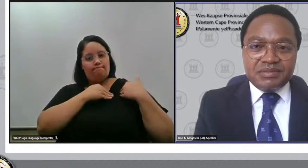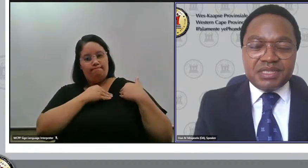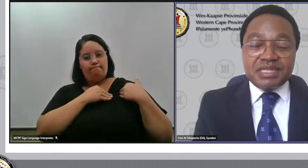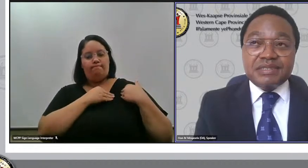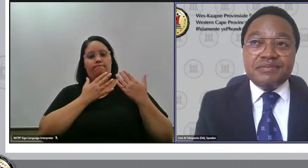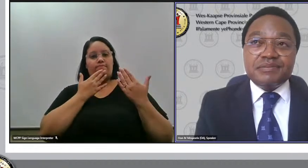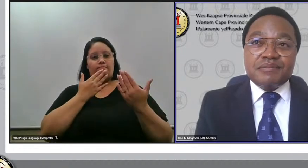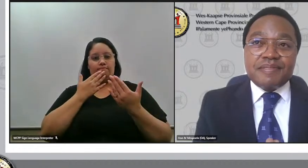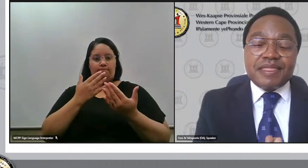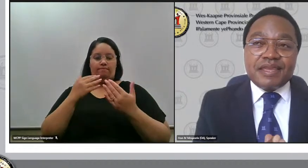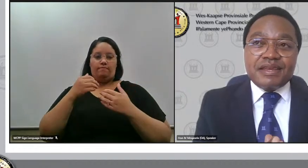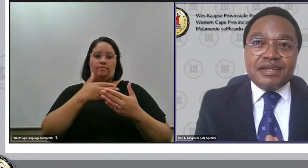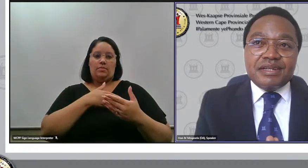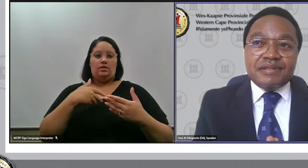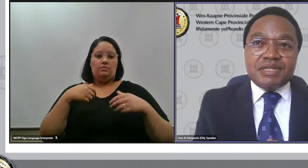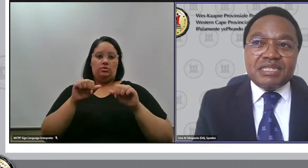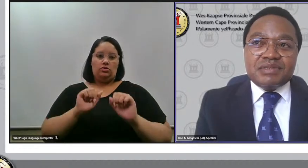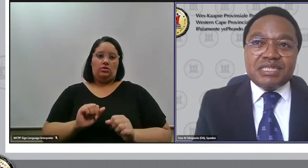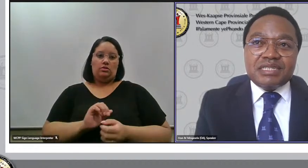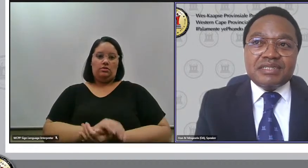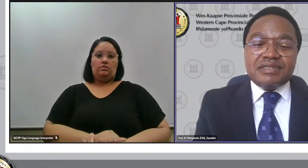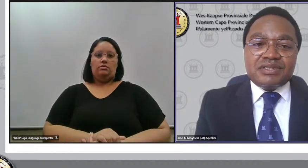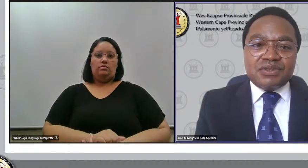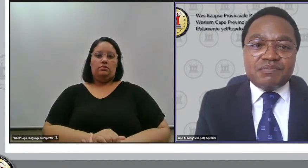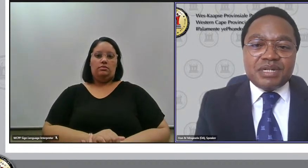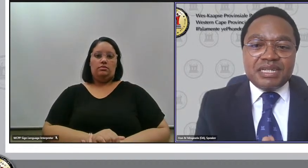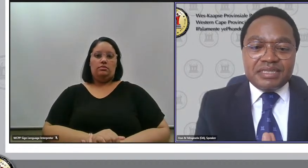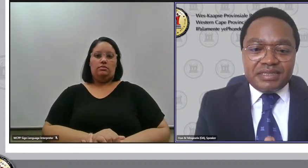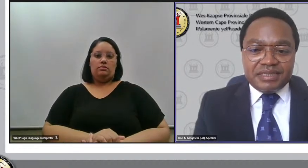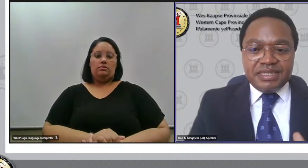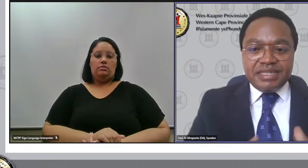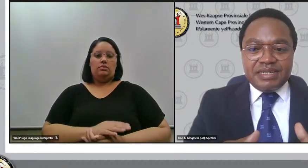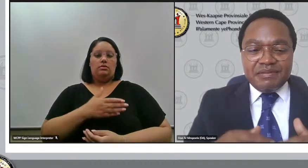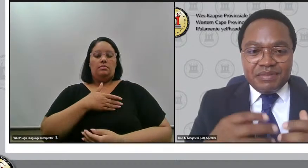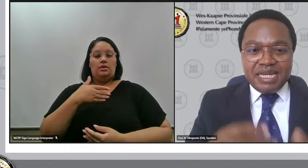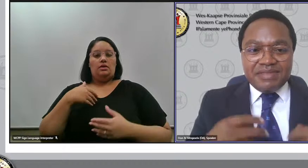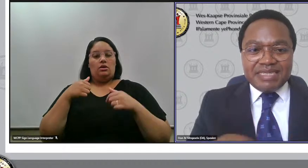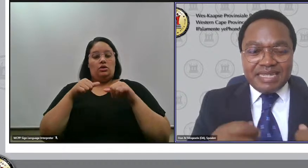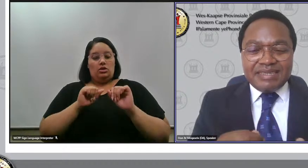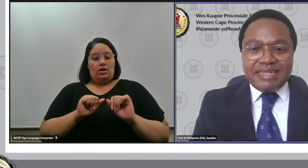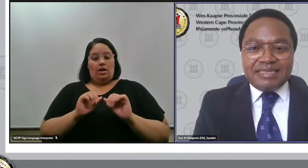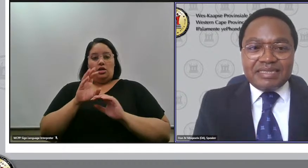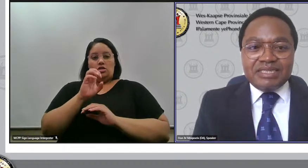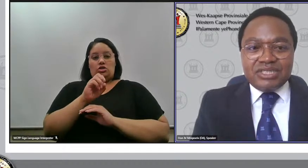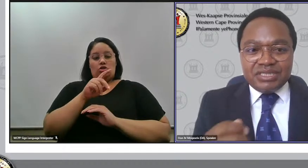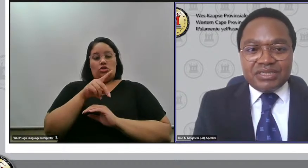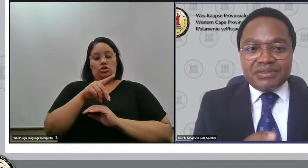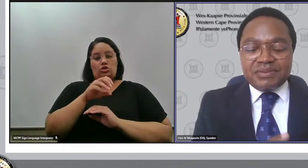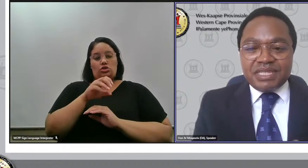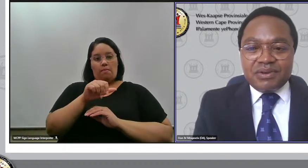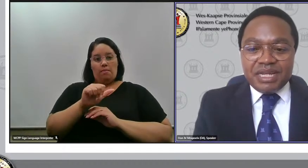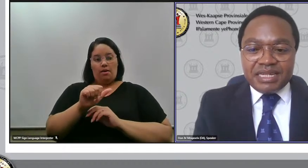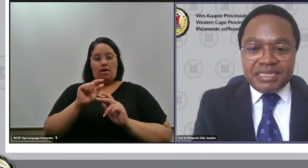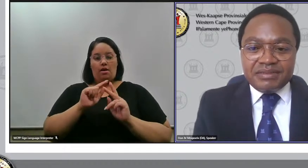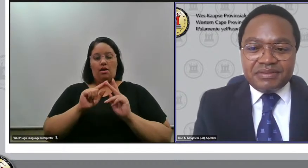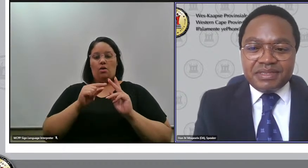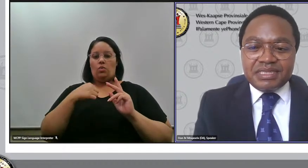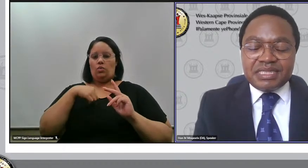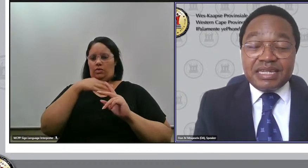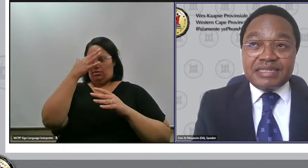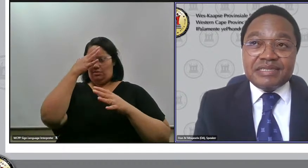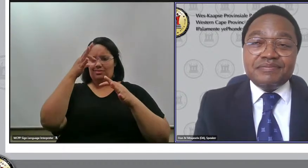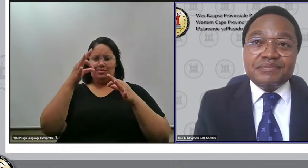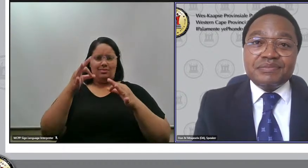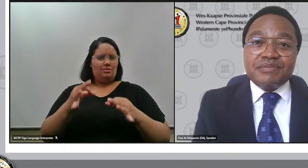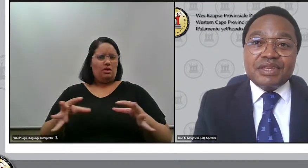very much, Madam Chair. Madam Chair, SOPA and me having taken that decision with the collective